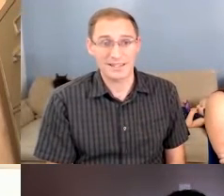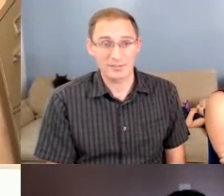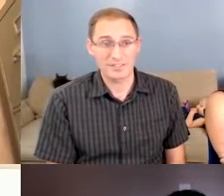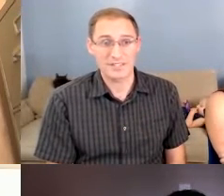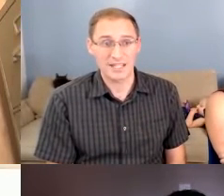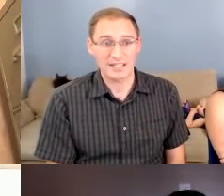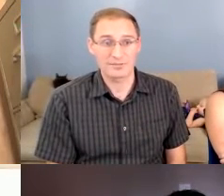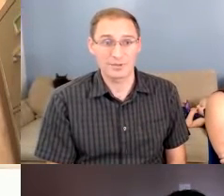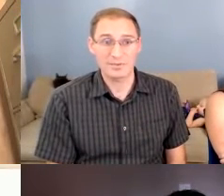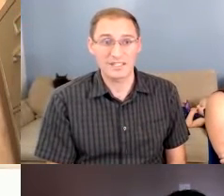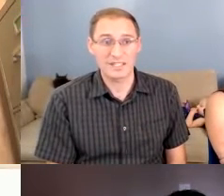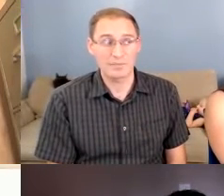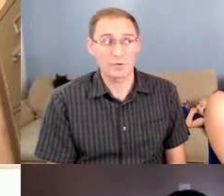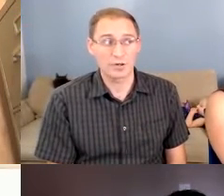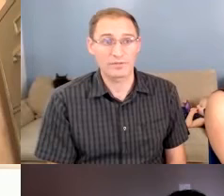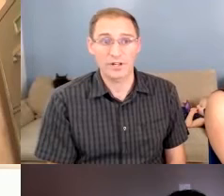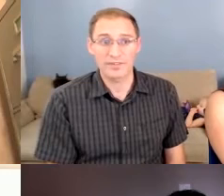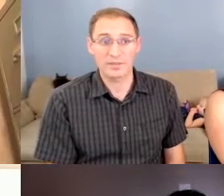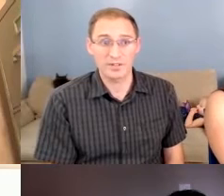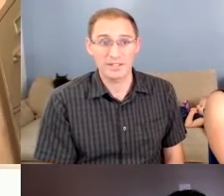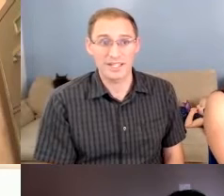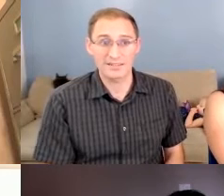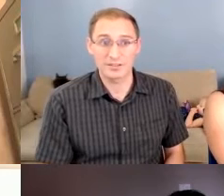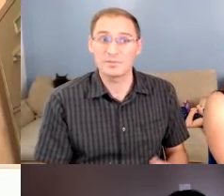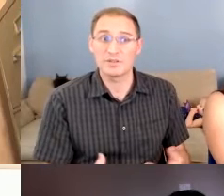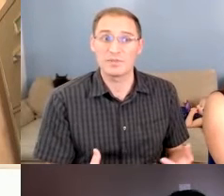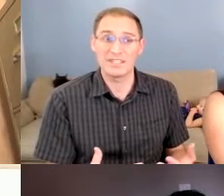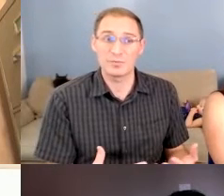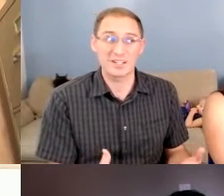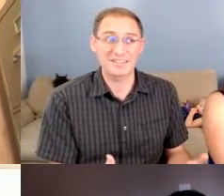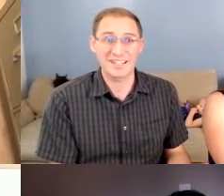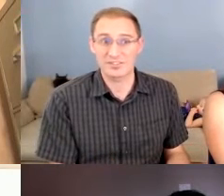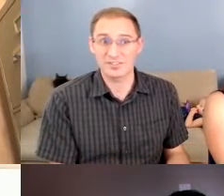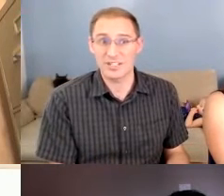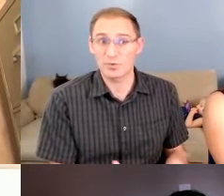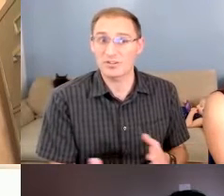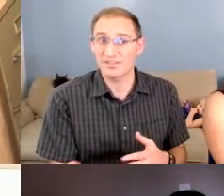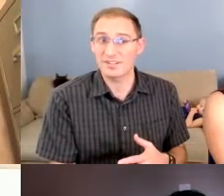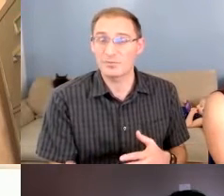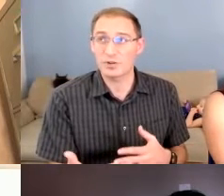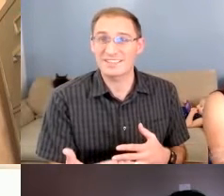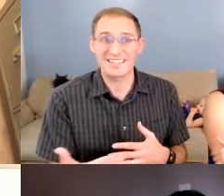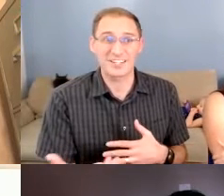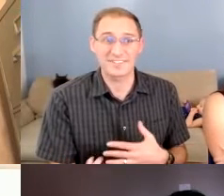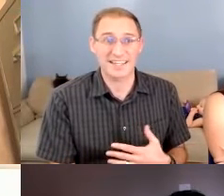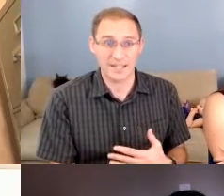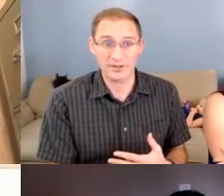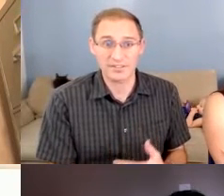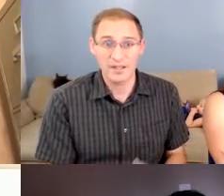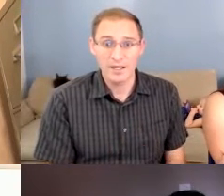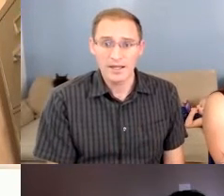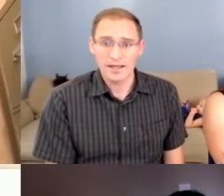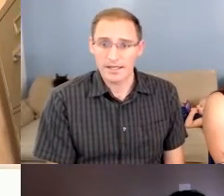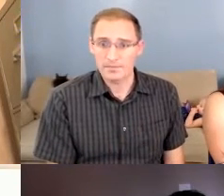up the language and to really become more involved in the community. And so you can be more easily understood and more easily understand